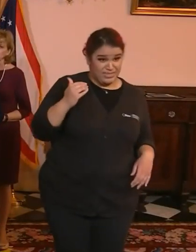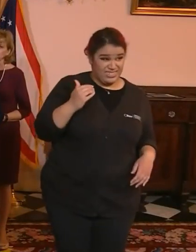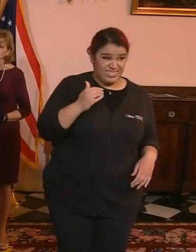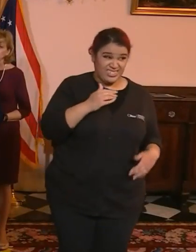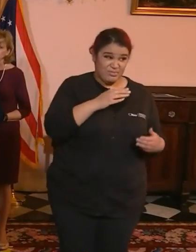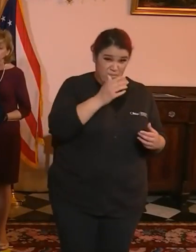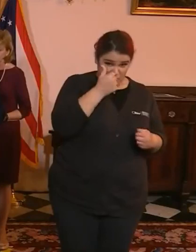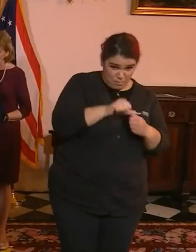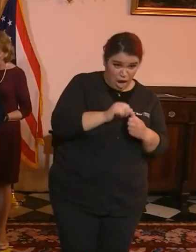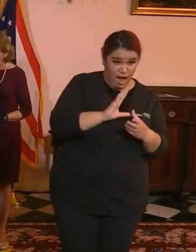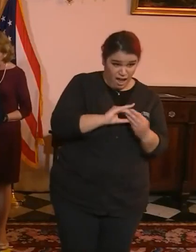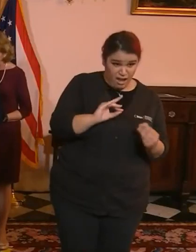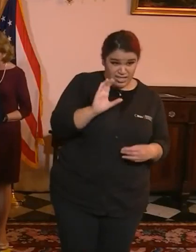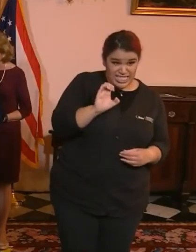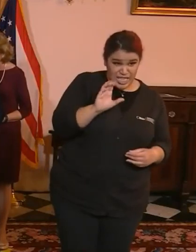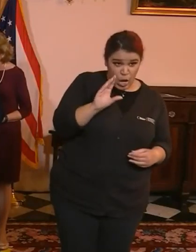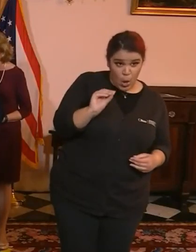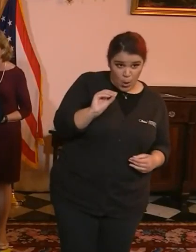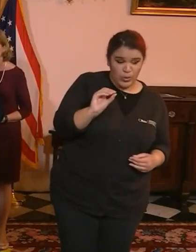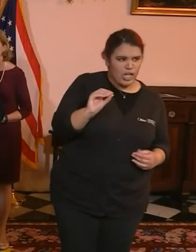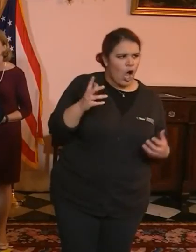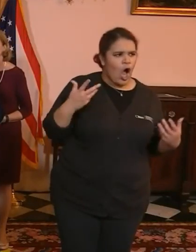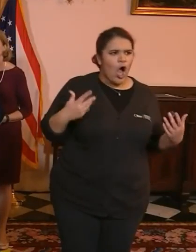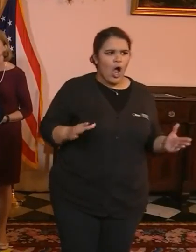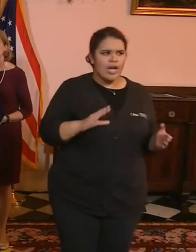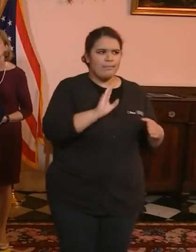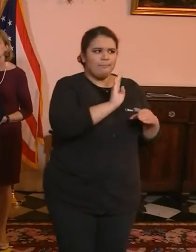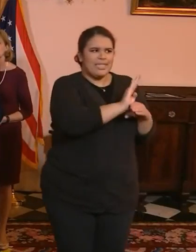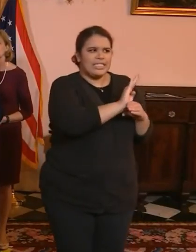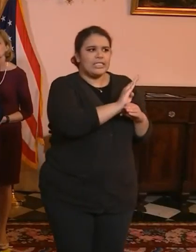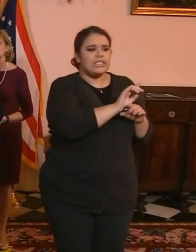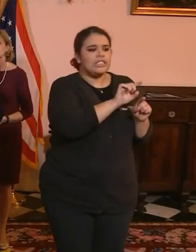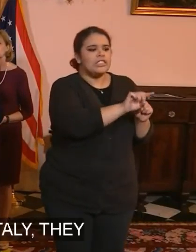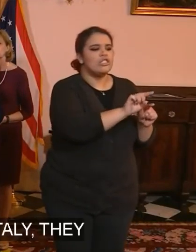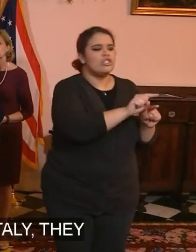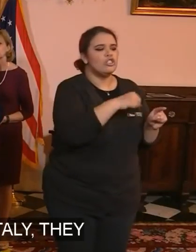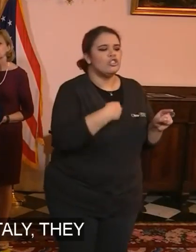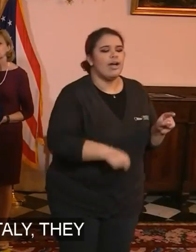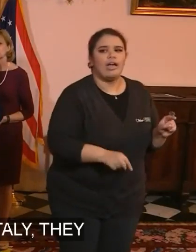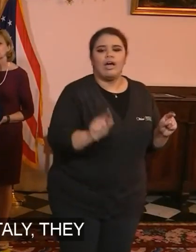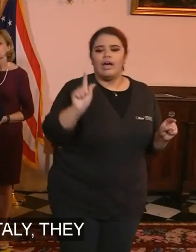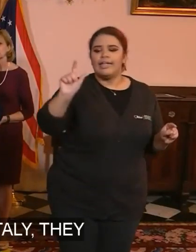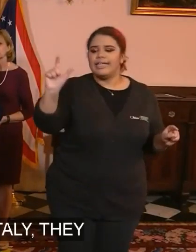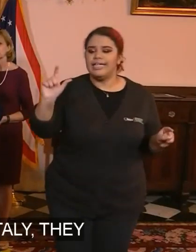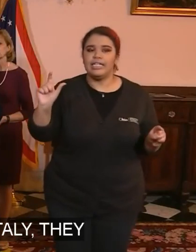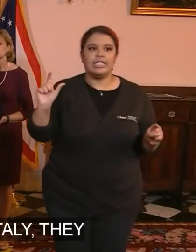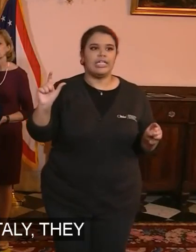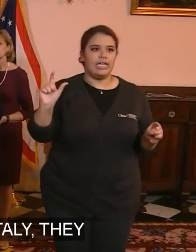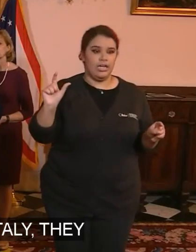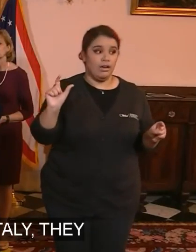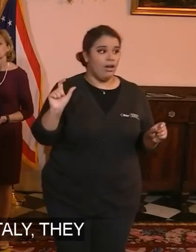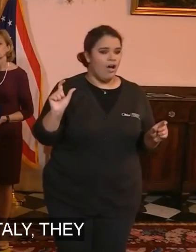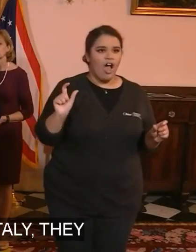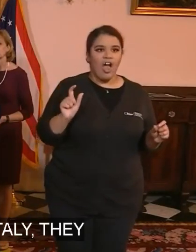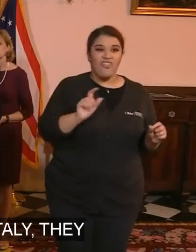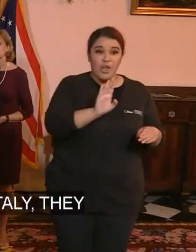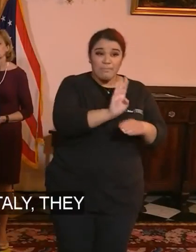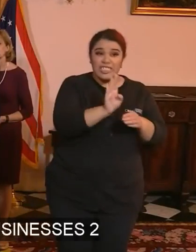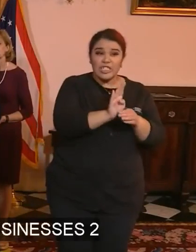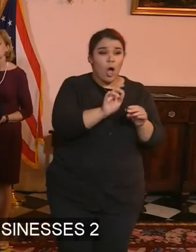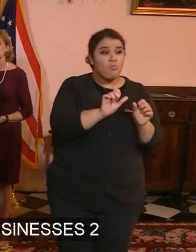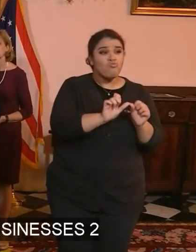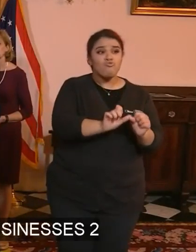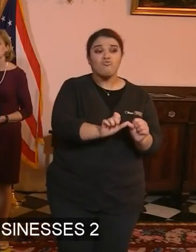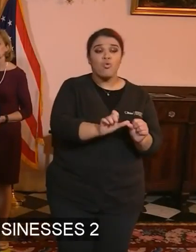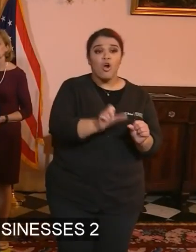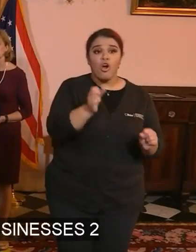in Italy, and did not have to close down their businesses and did not have sick people in their workplace because they